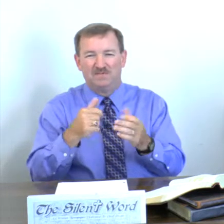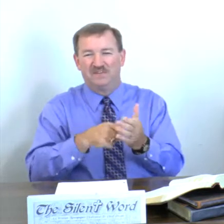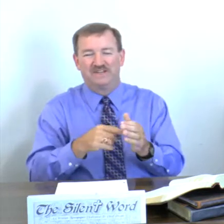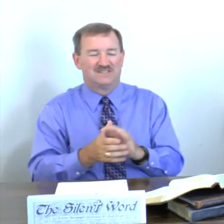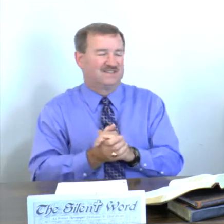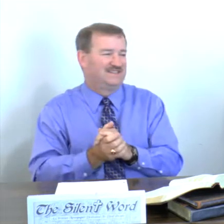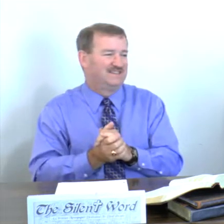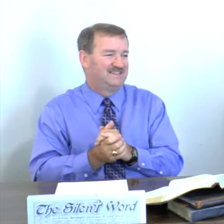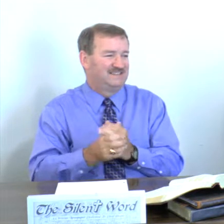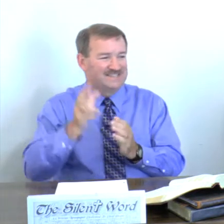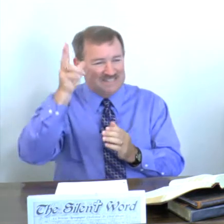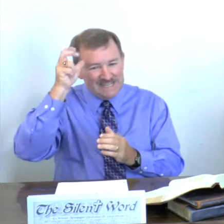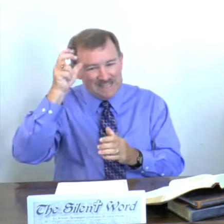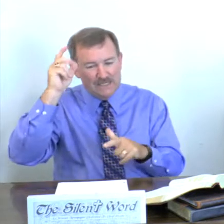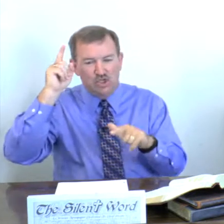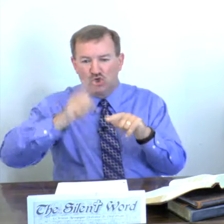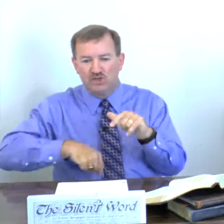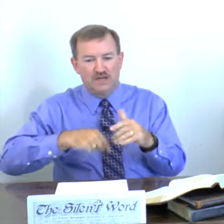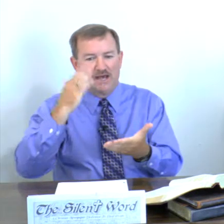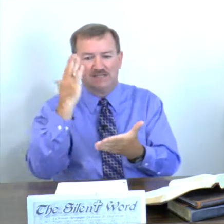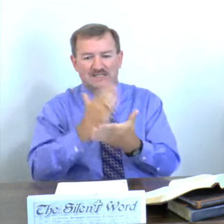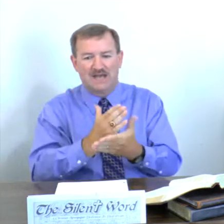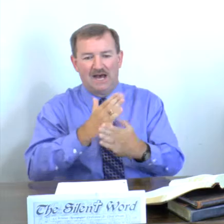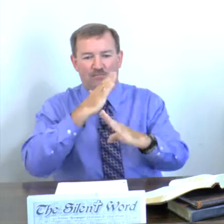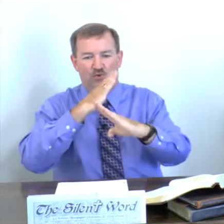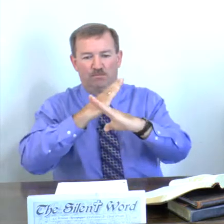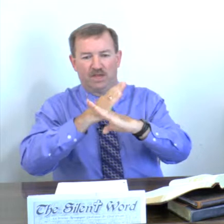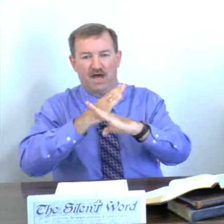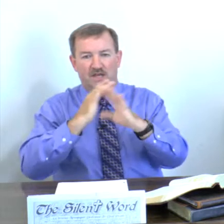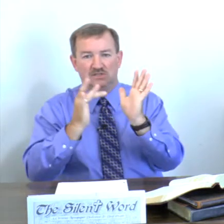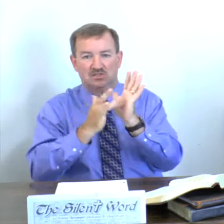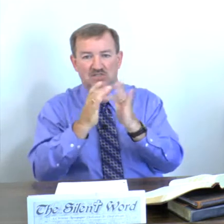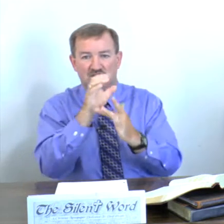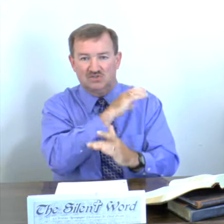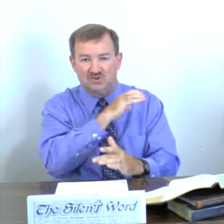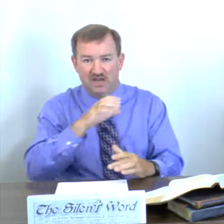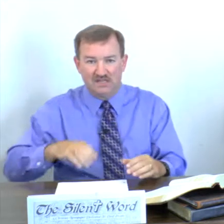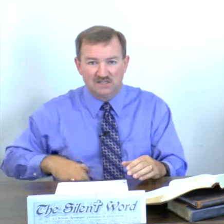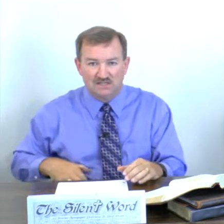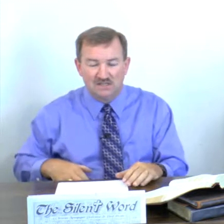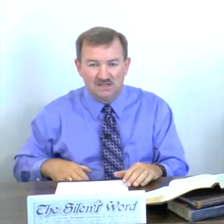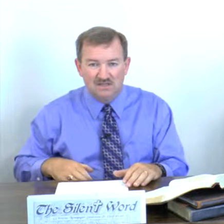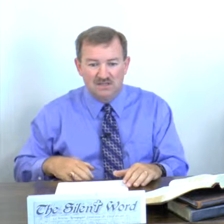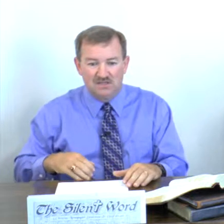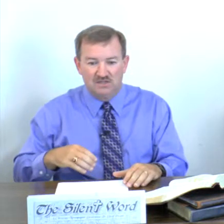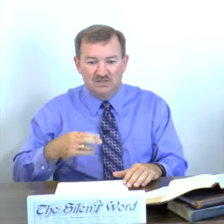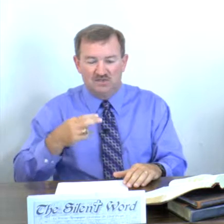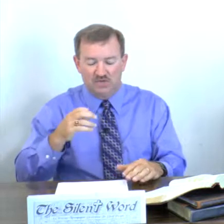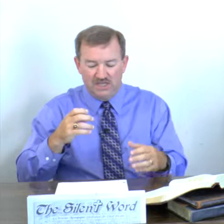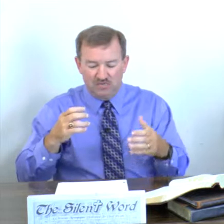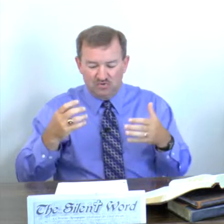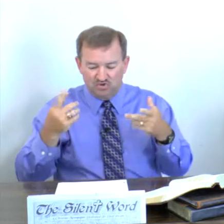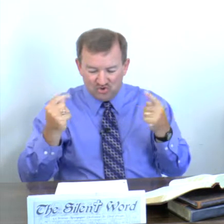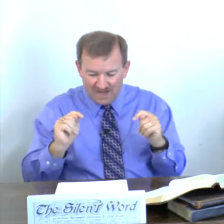Remember this, Satan could not stop or block Jesus Christ. So he will